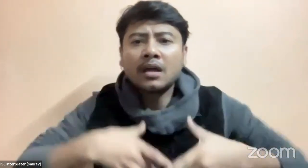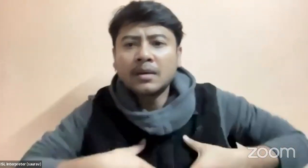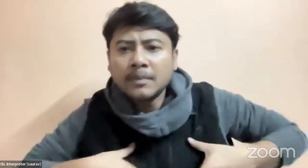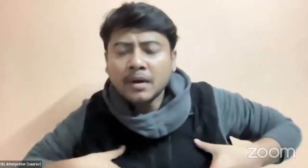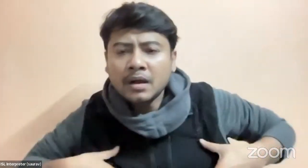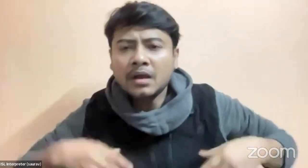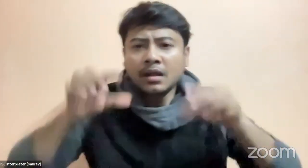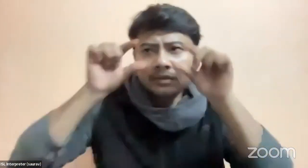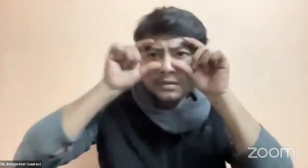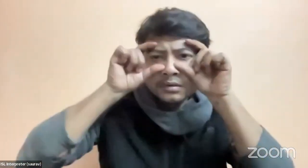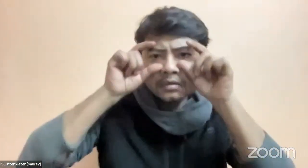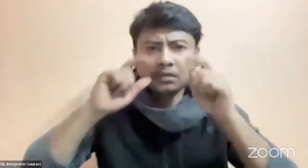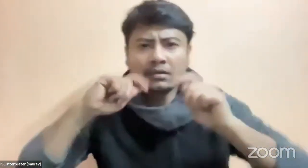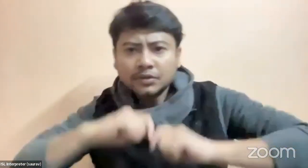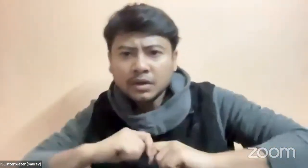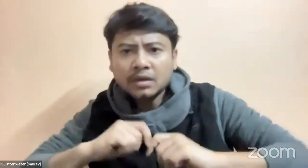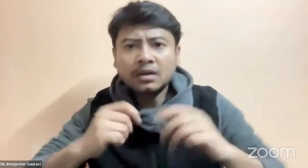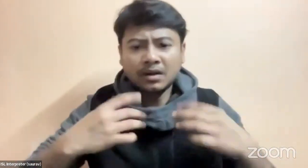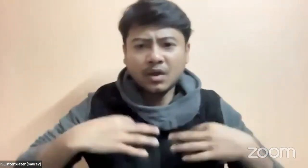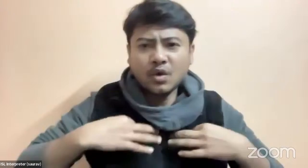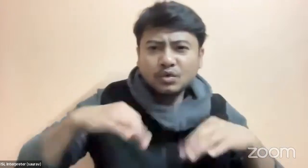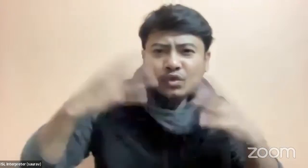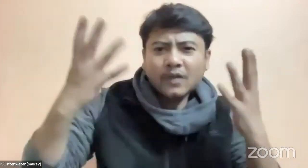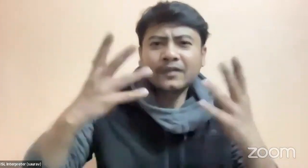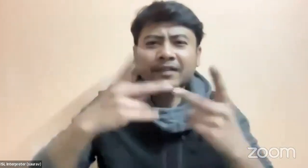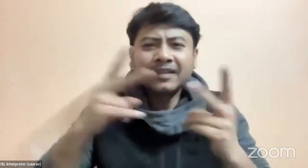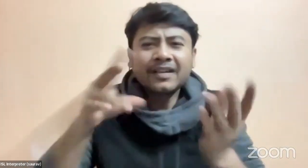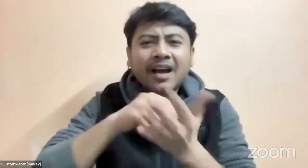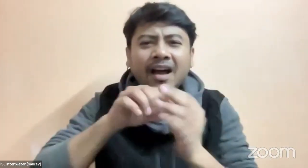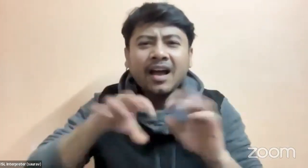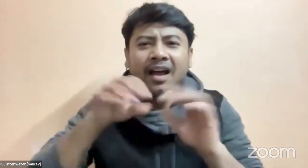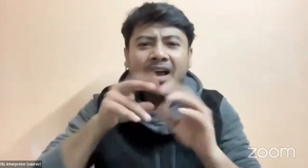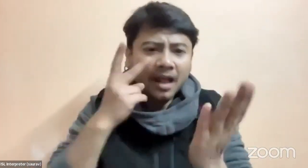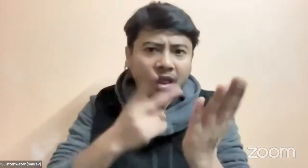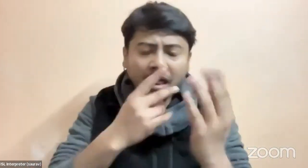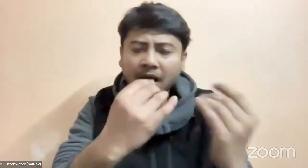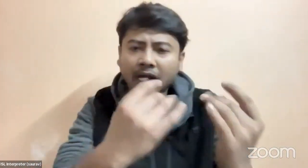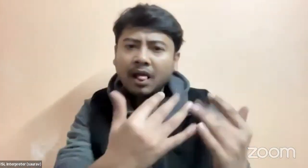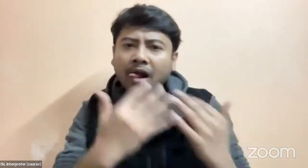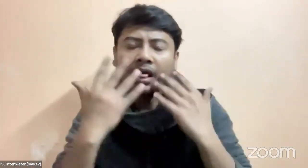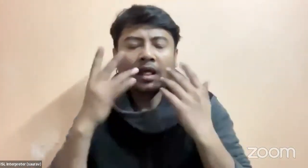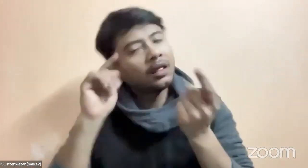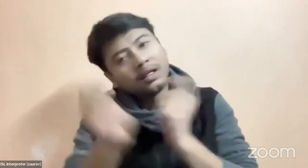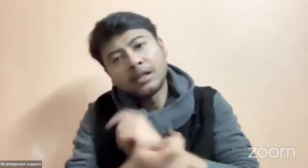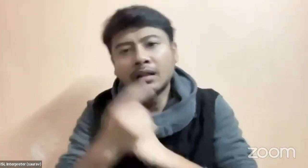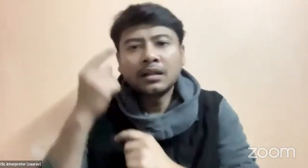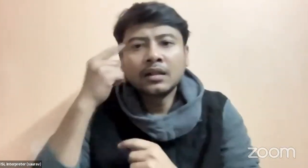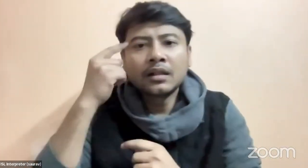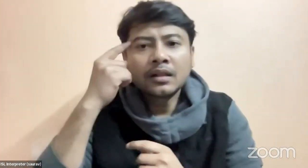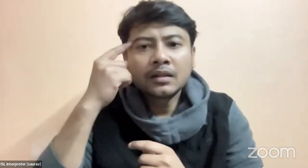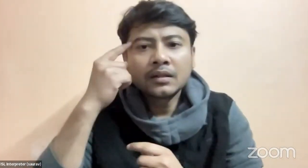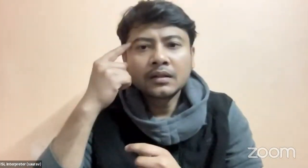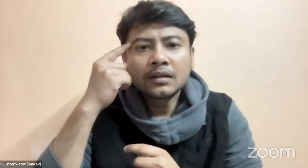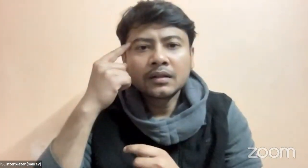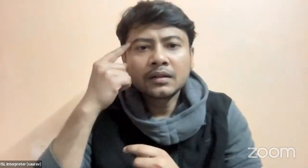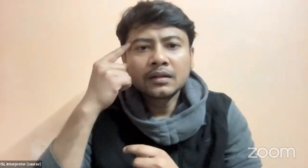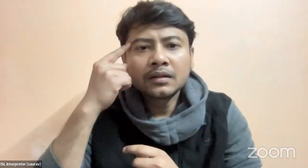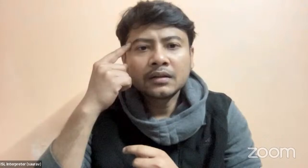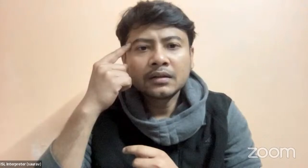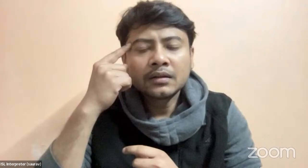giving you from the front. So Narad Muni says all of them are heading towards Naraka, towards